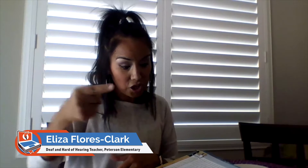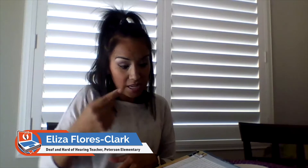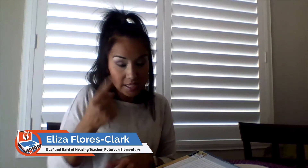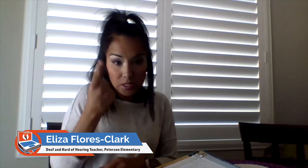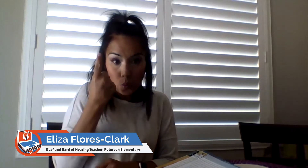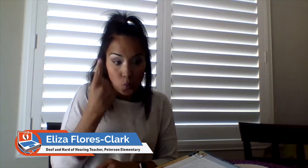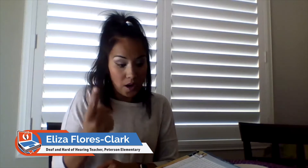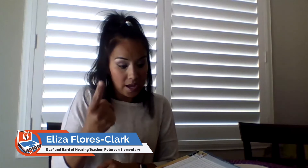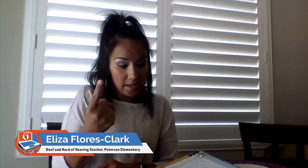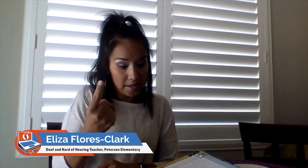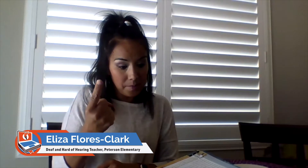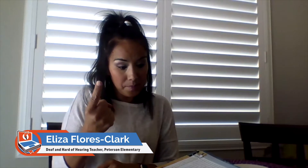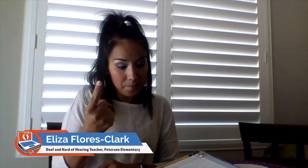Just one